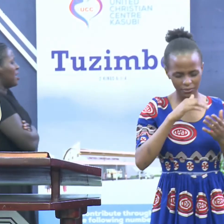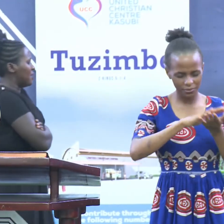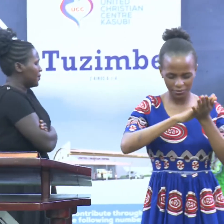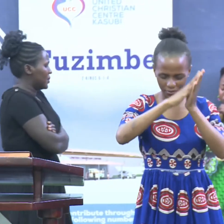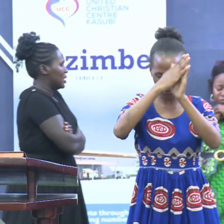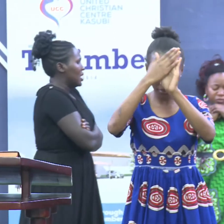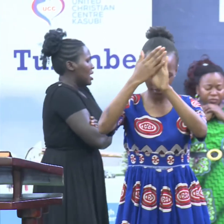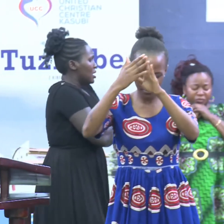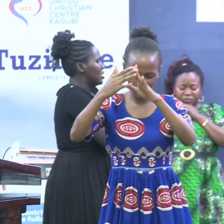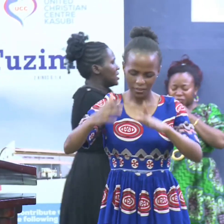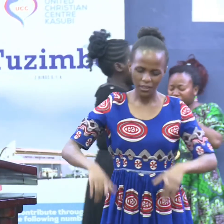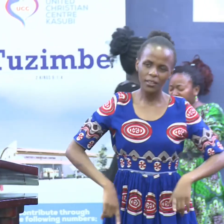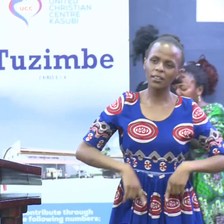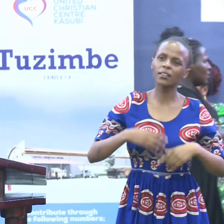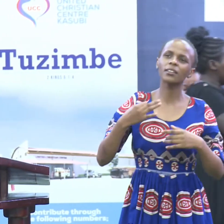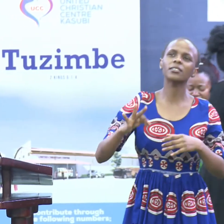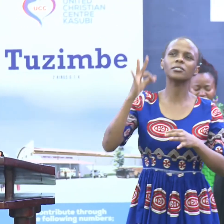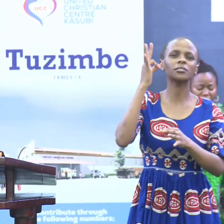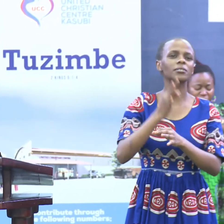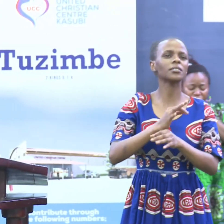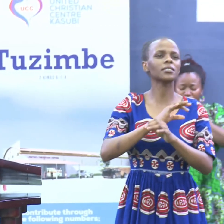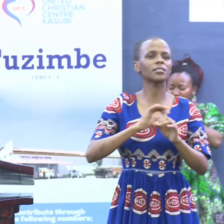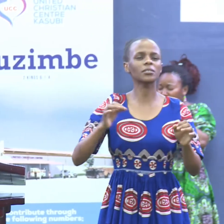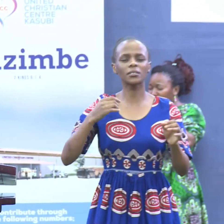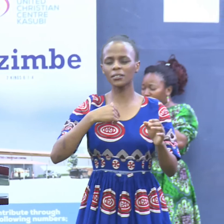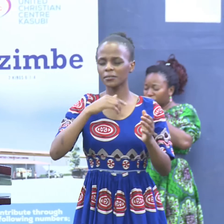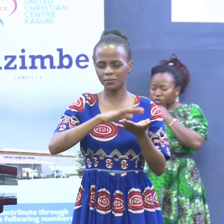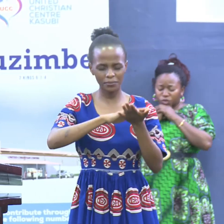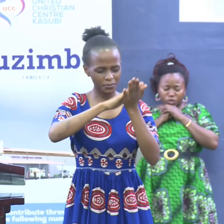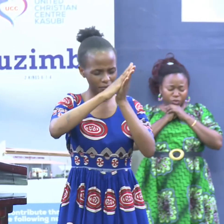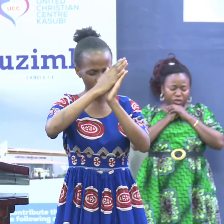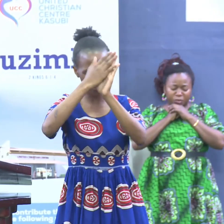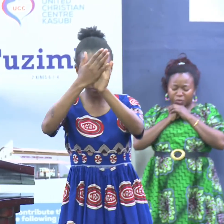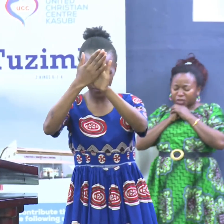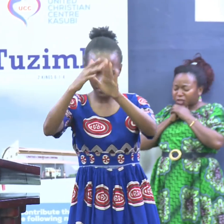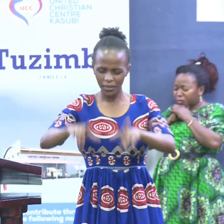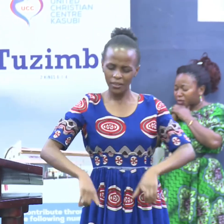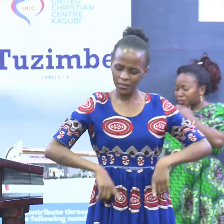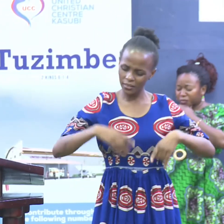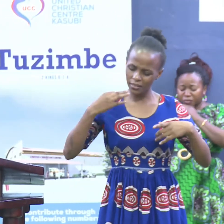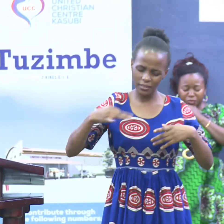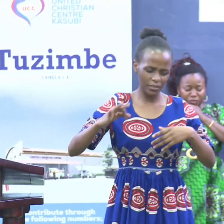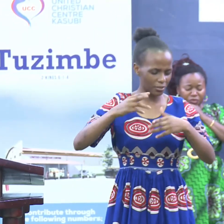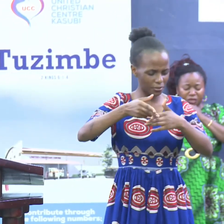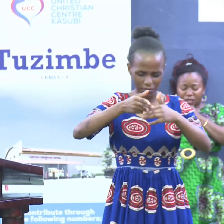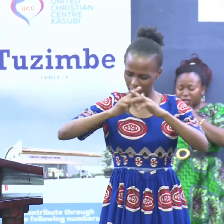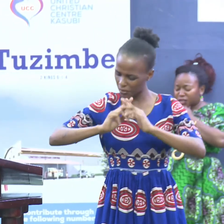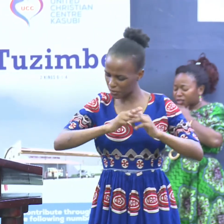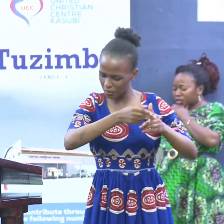Obulamu obutali bwa kukkiriza mbukuwa Buno obulamu obw'amabanja twala